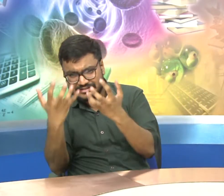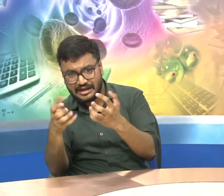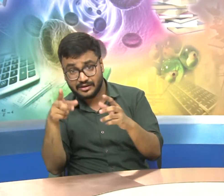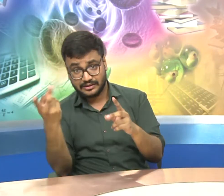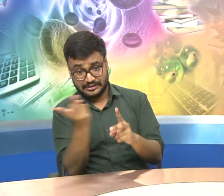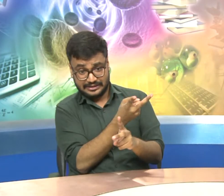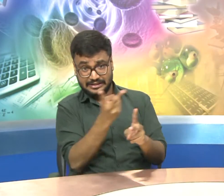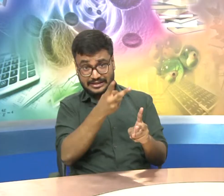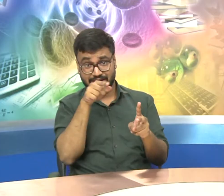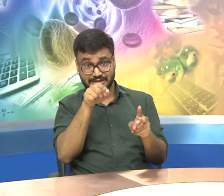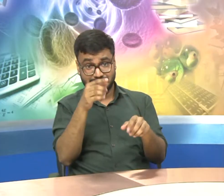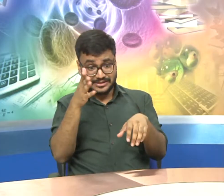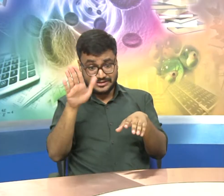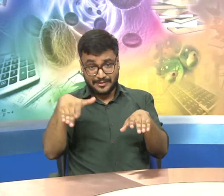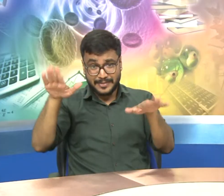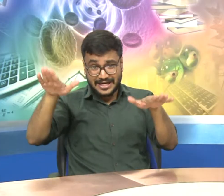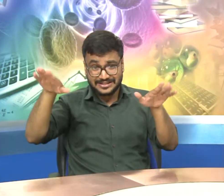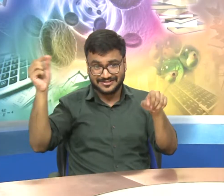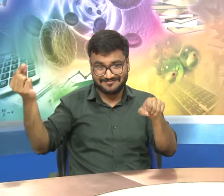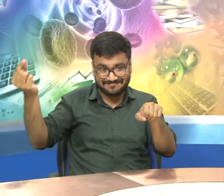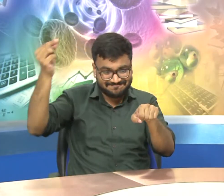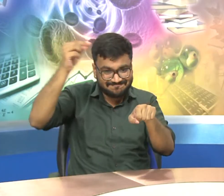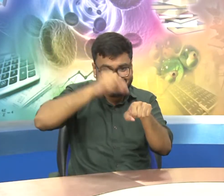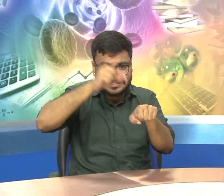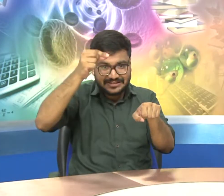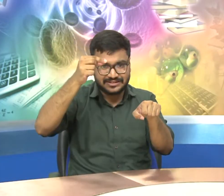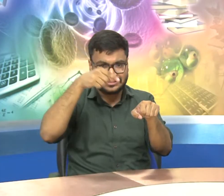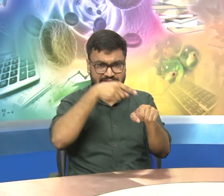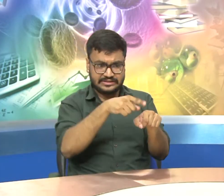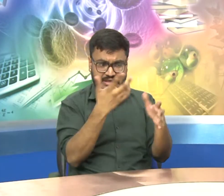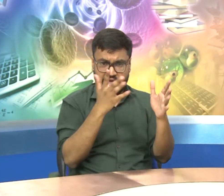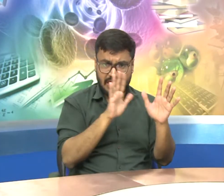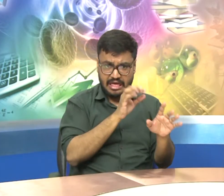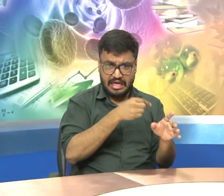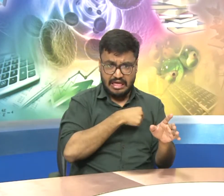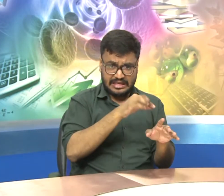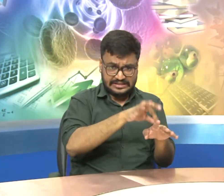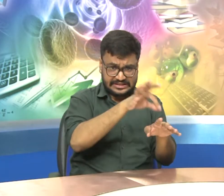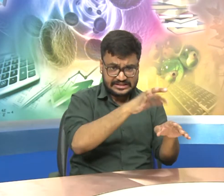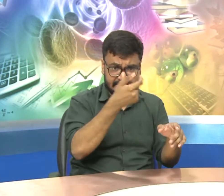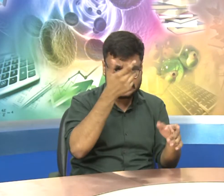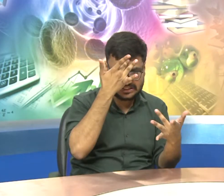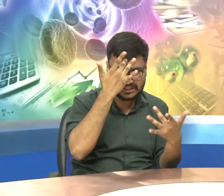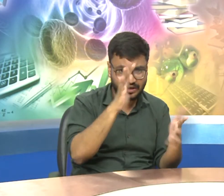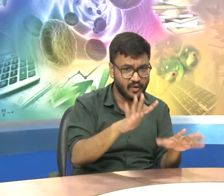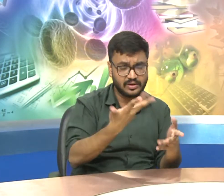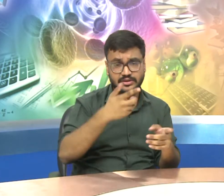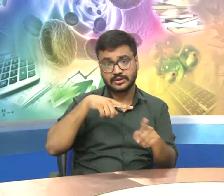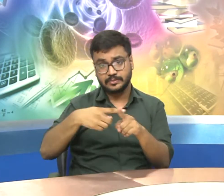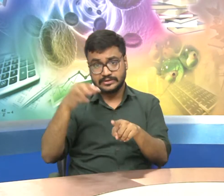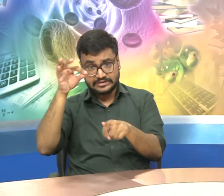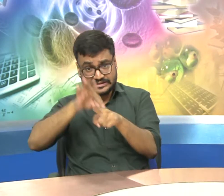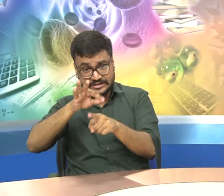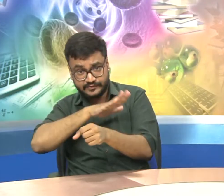tell grandchildren that they slept comfortably in the open because there were